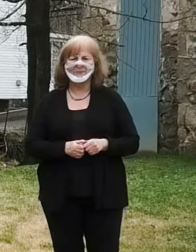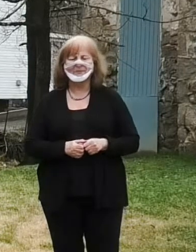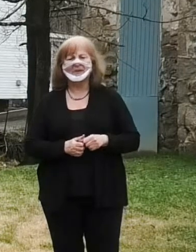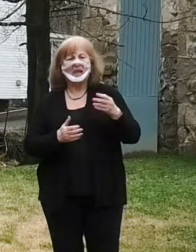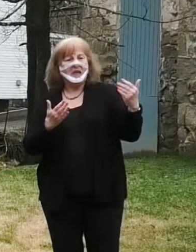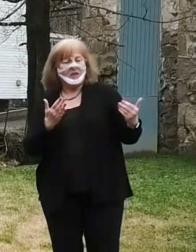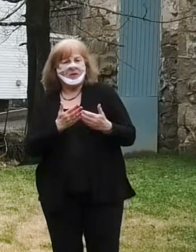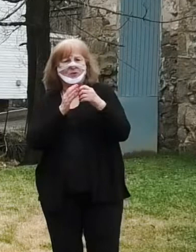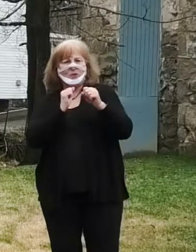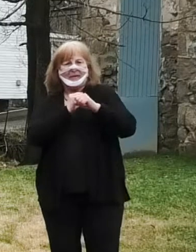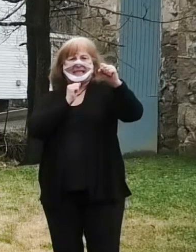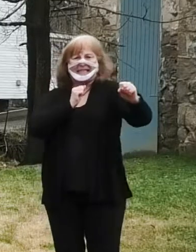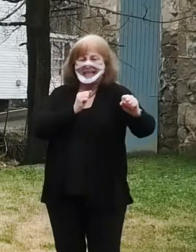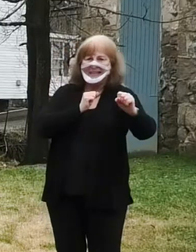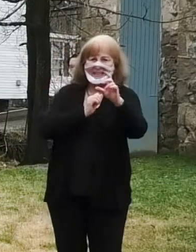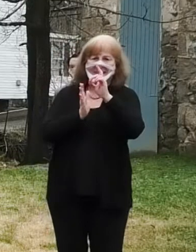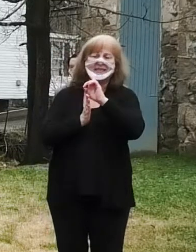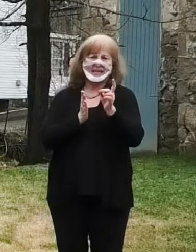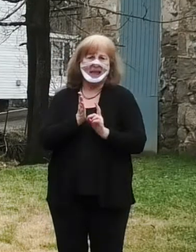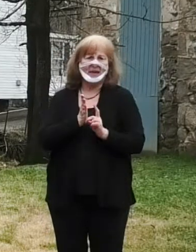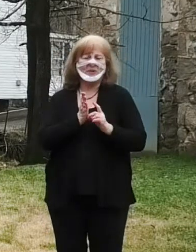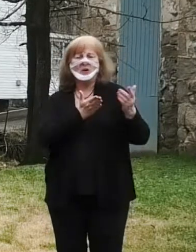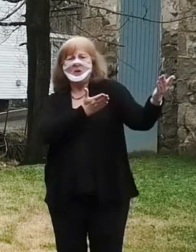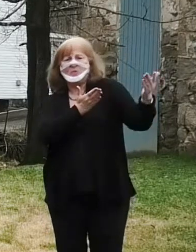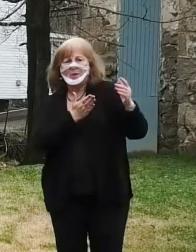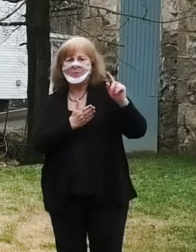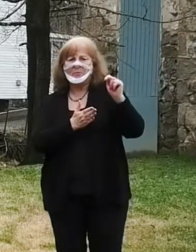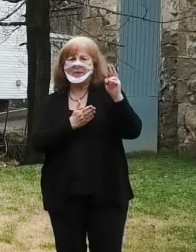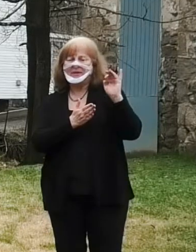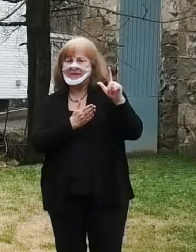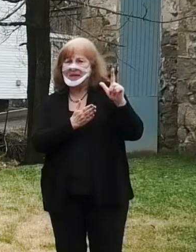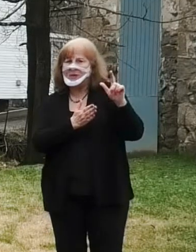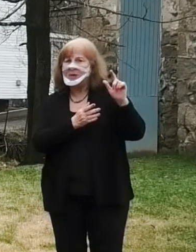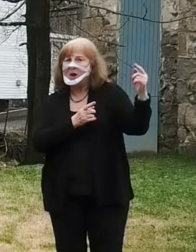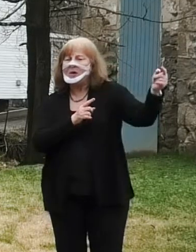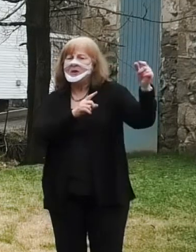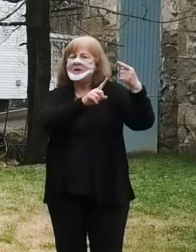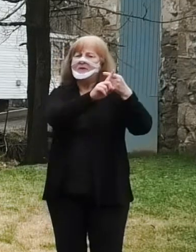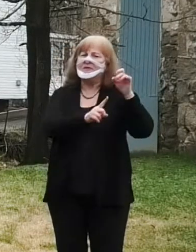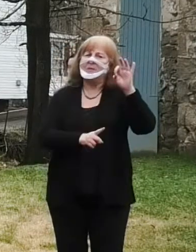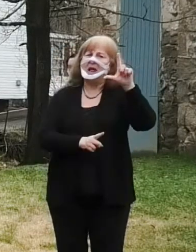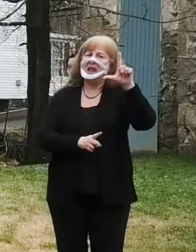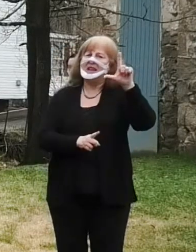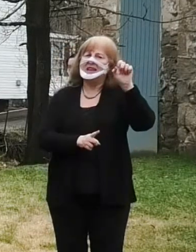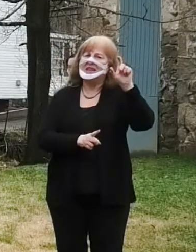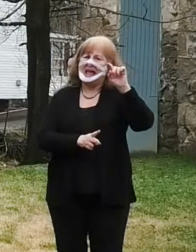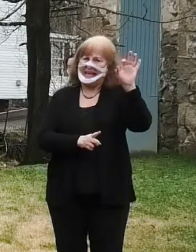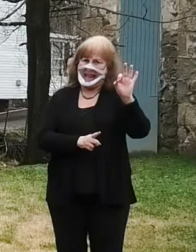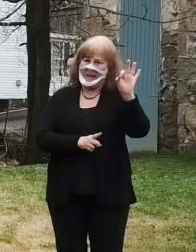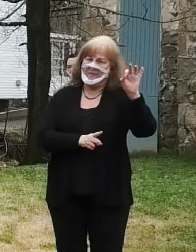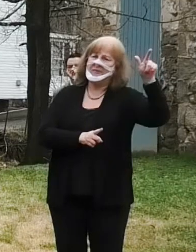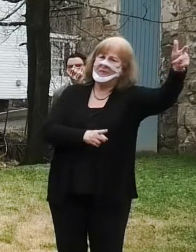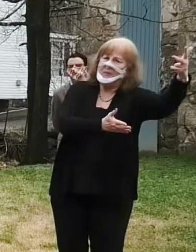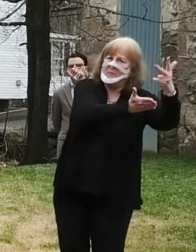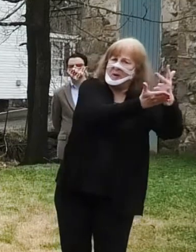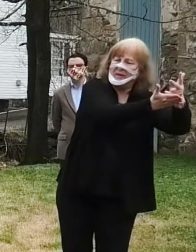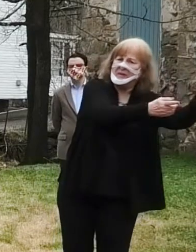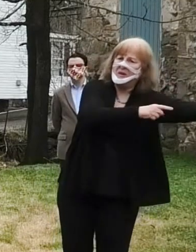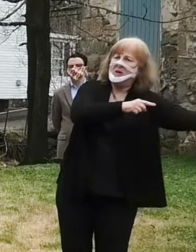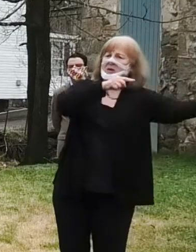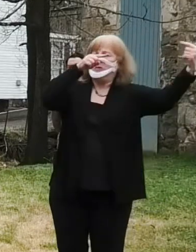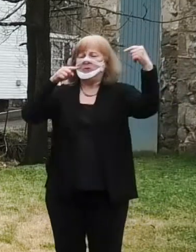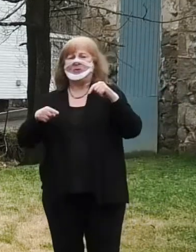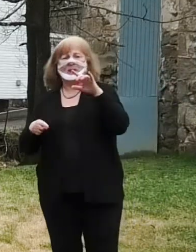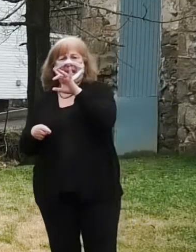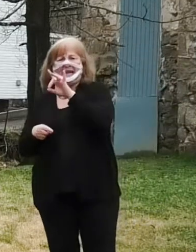The new extended design will bring the tunnel all the way from Lot F up to the vicinity of